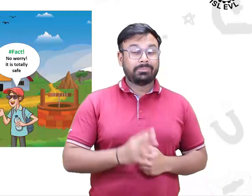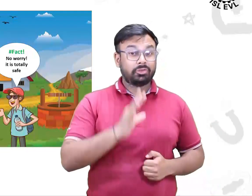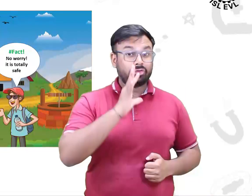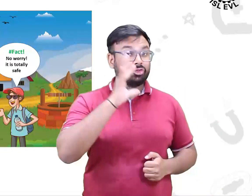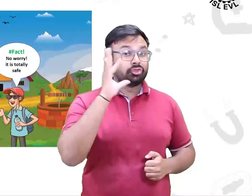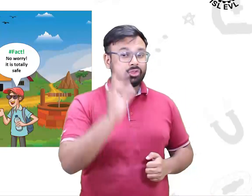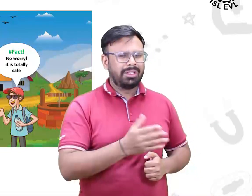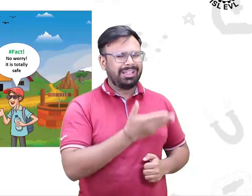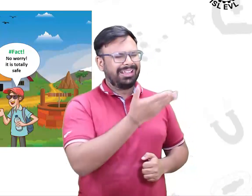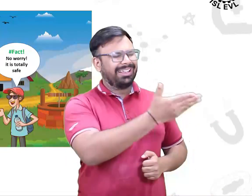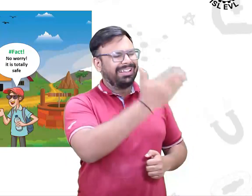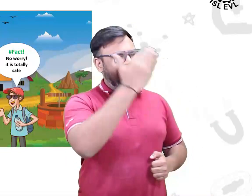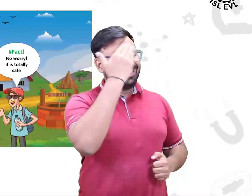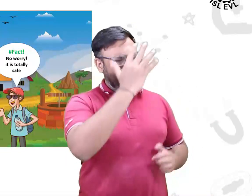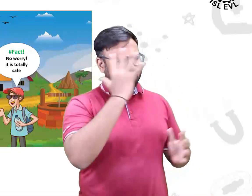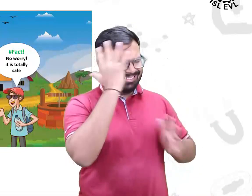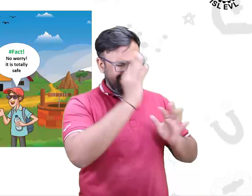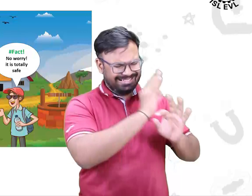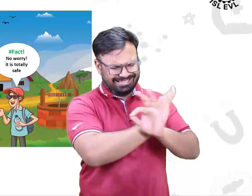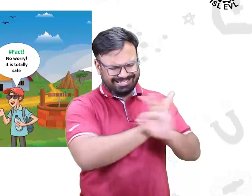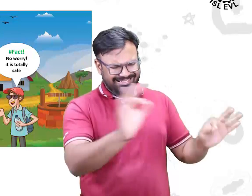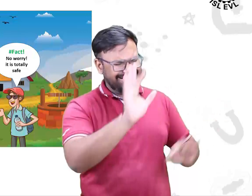drinking.